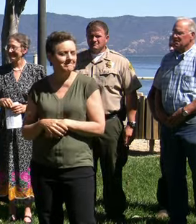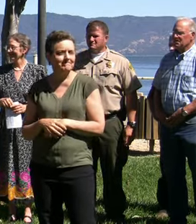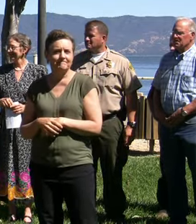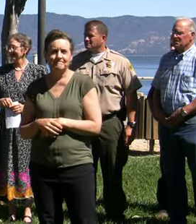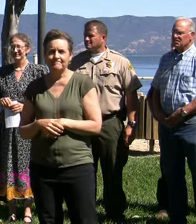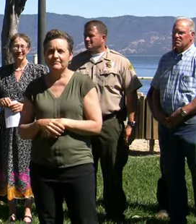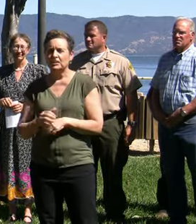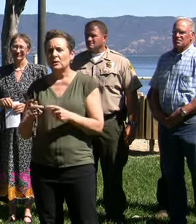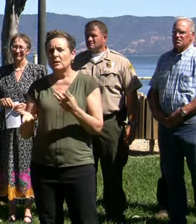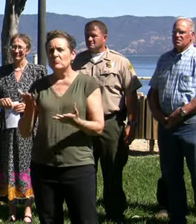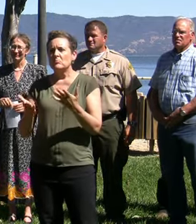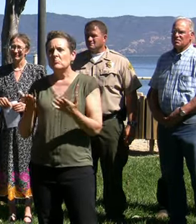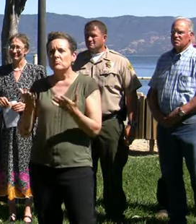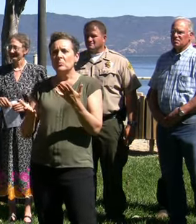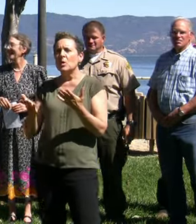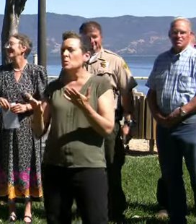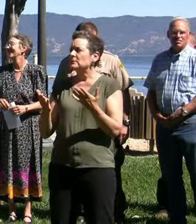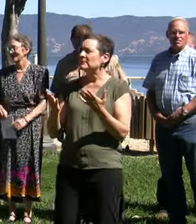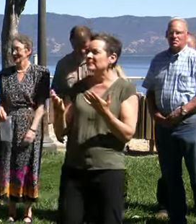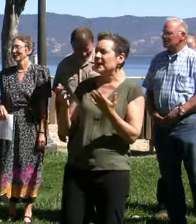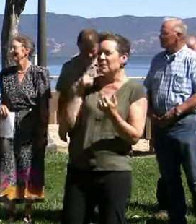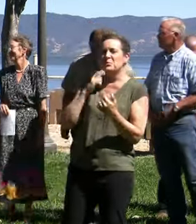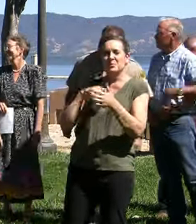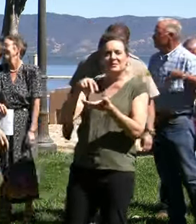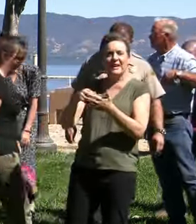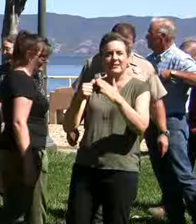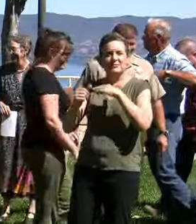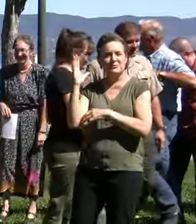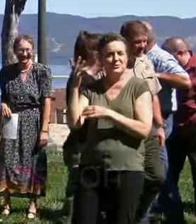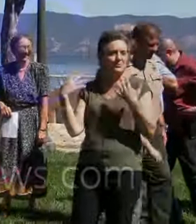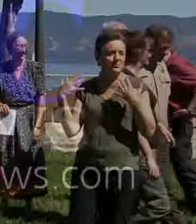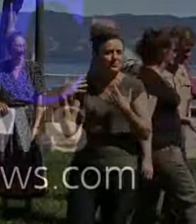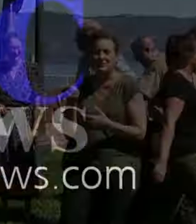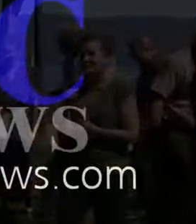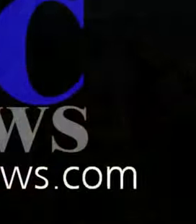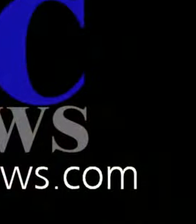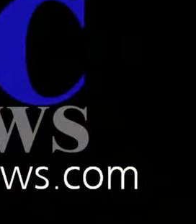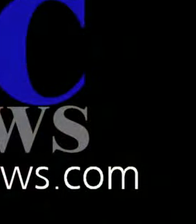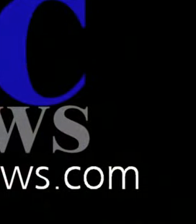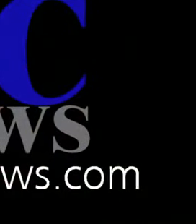So probably most likely in the shade. Thank you.